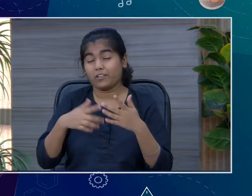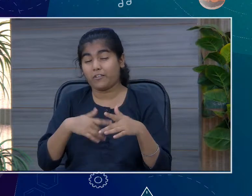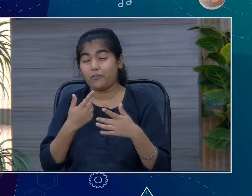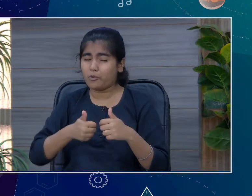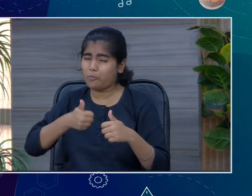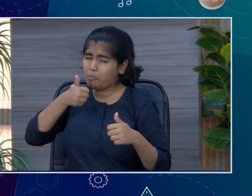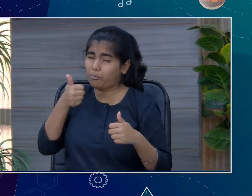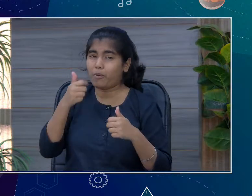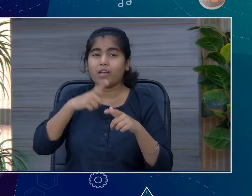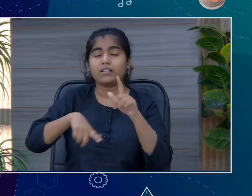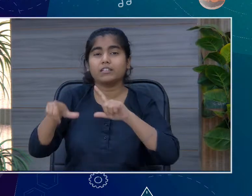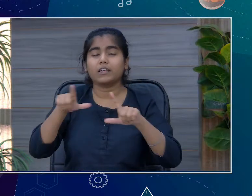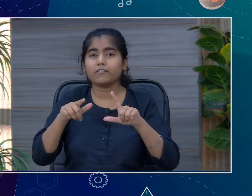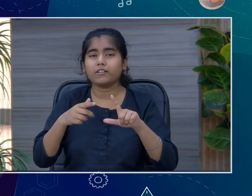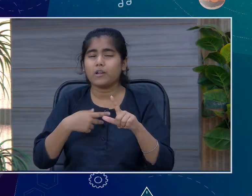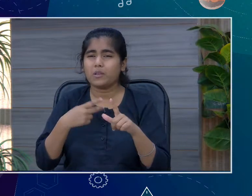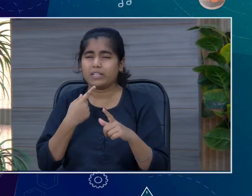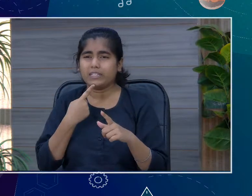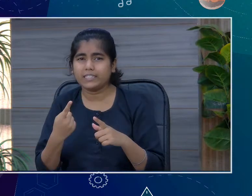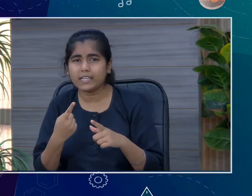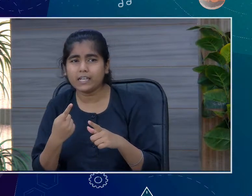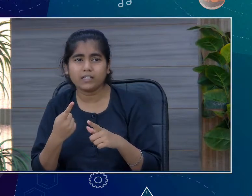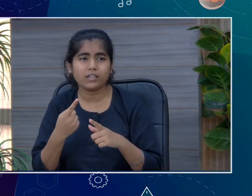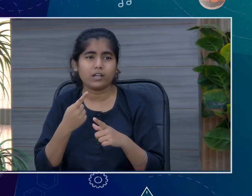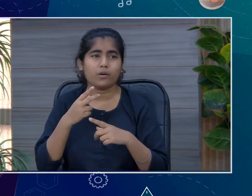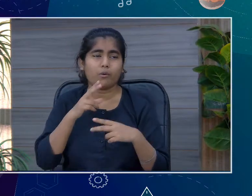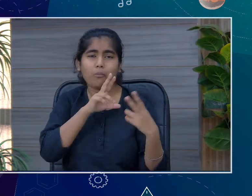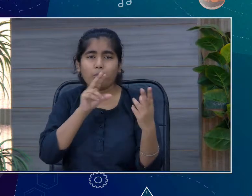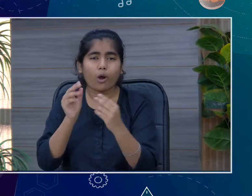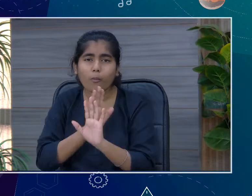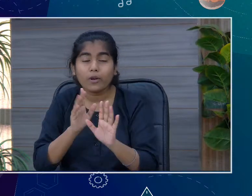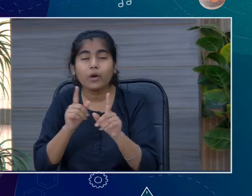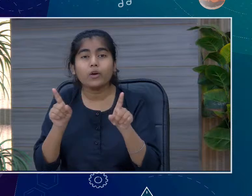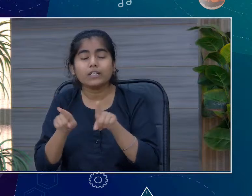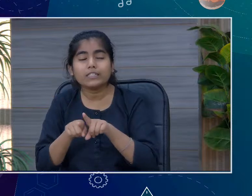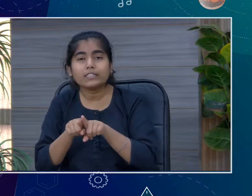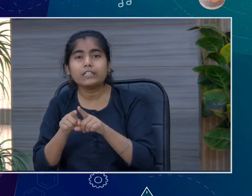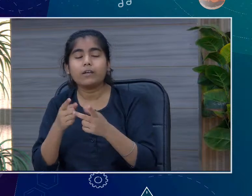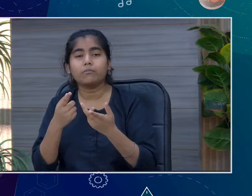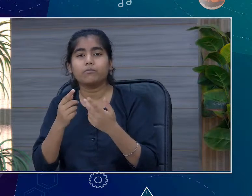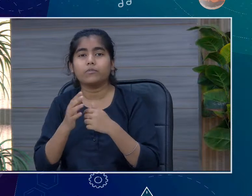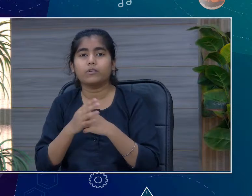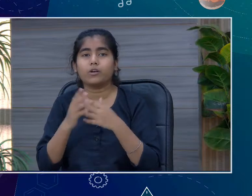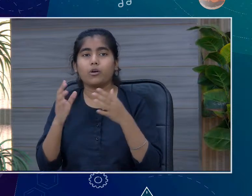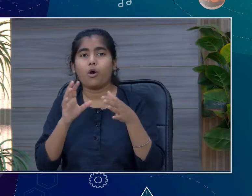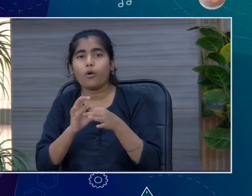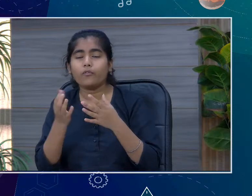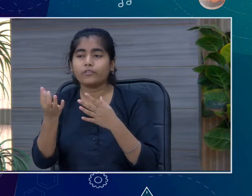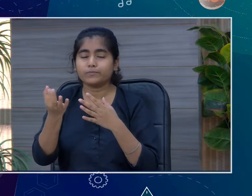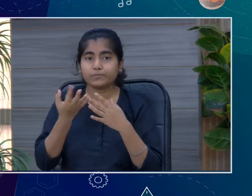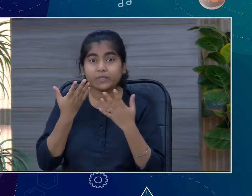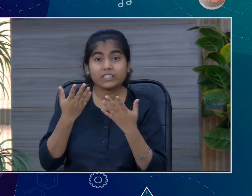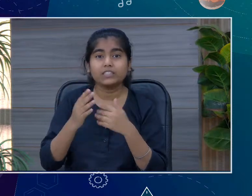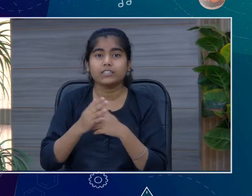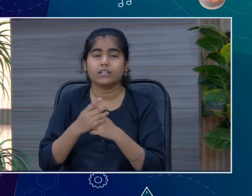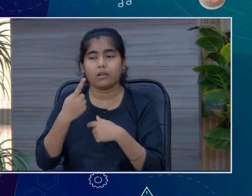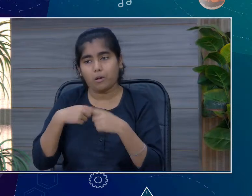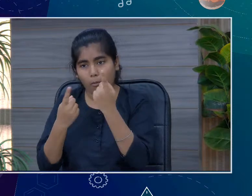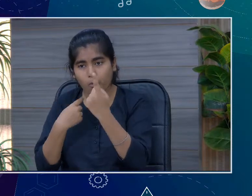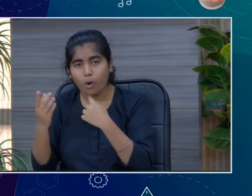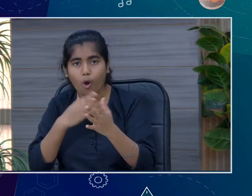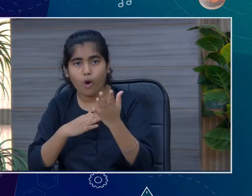would say, because it's not saying anything to anyone, but actually it's saying everything to especially when we talk about the sign